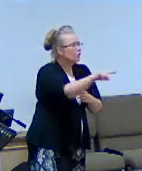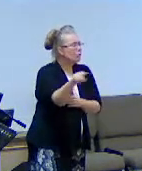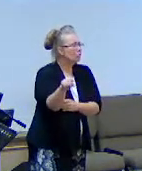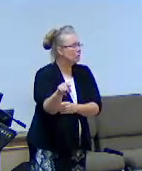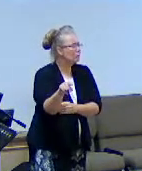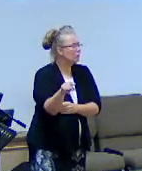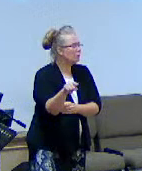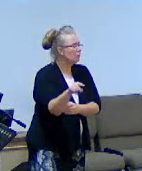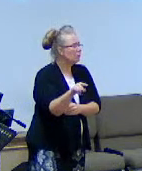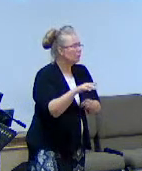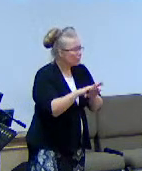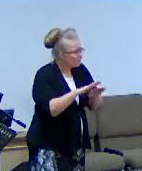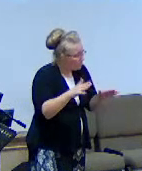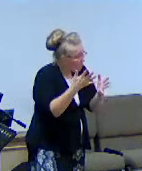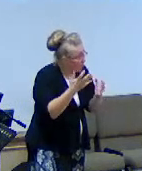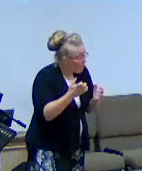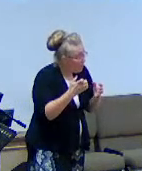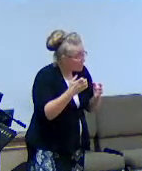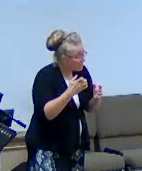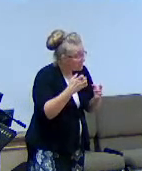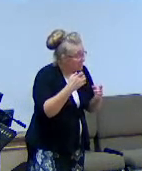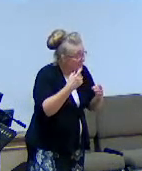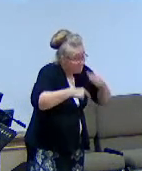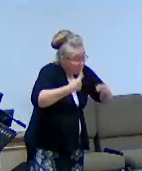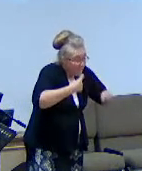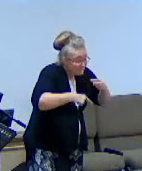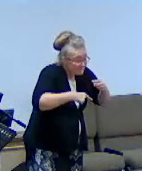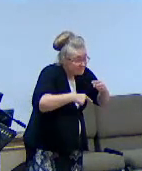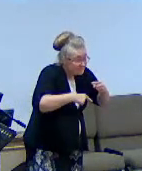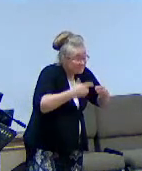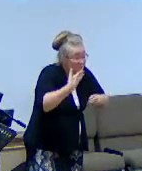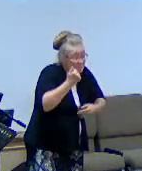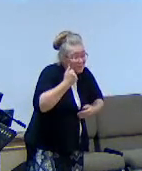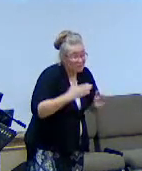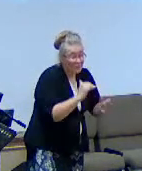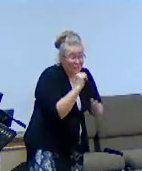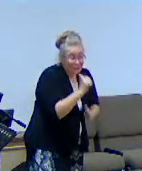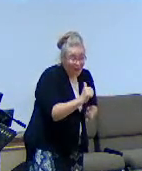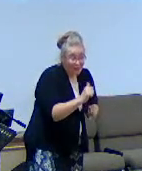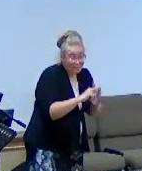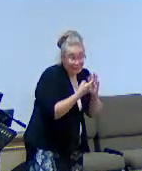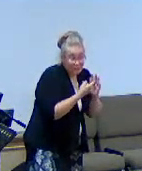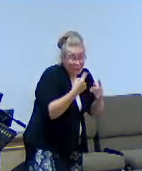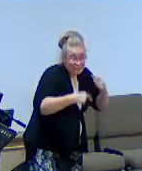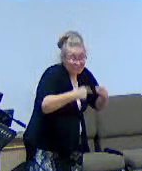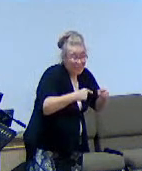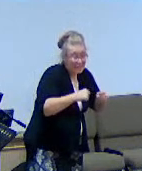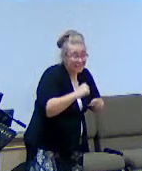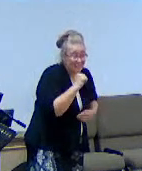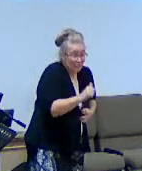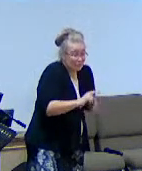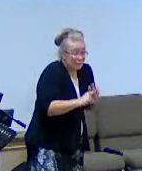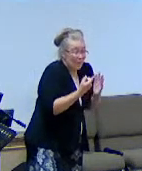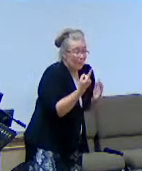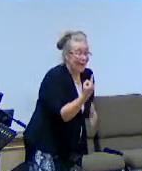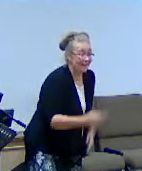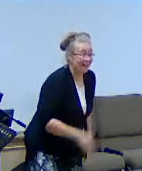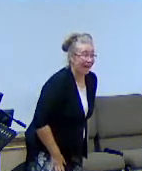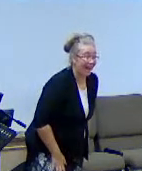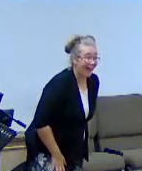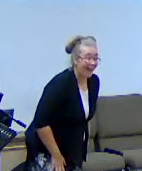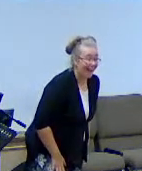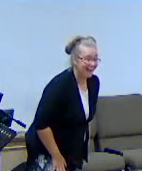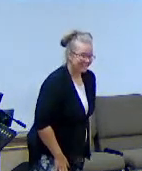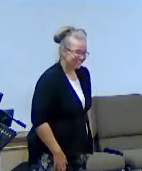if you don't want to start a debate, the best way I've found not to start a debate is don't start a debate.